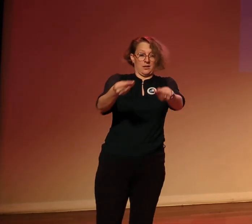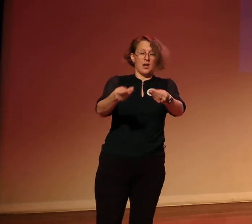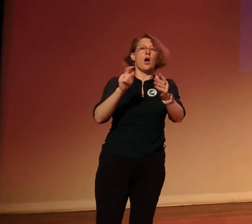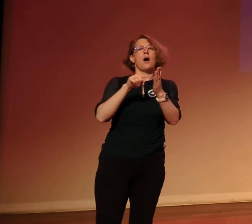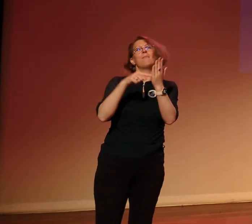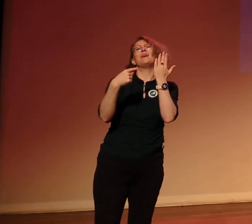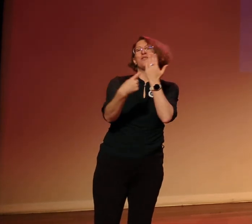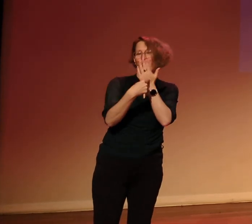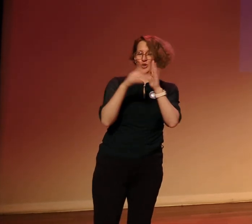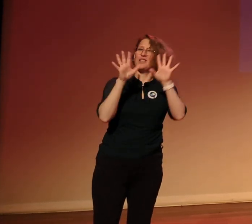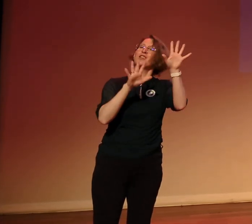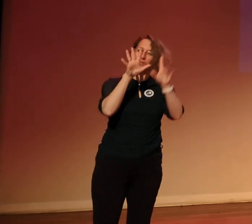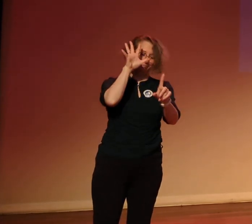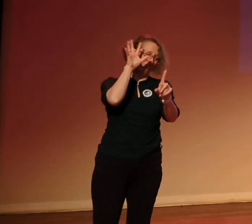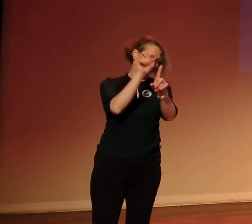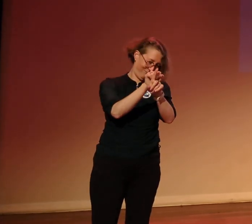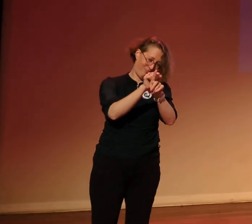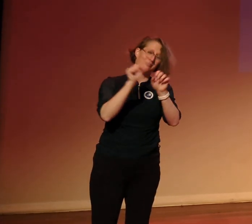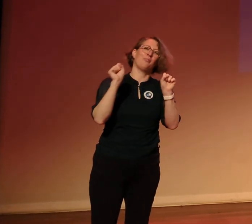metaphoric gesture.